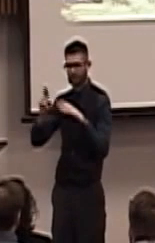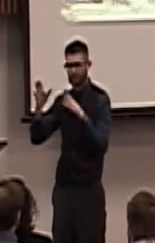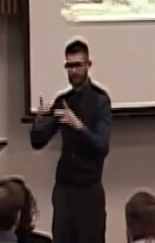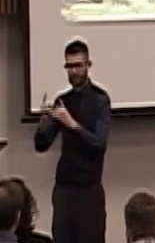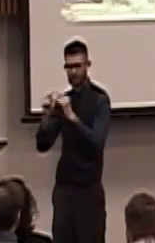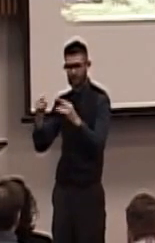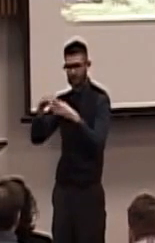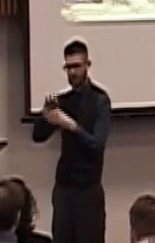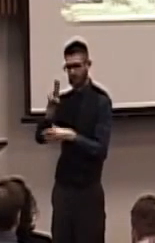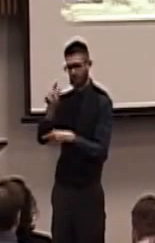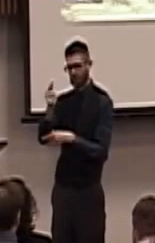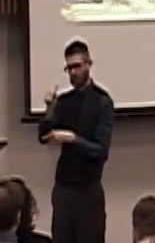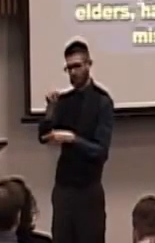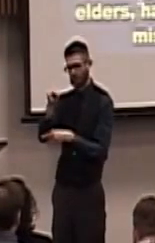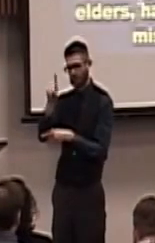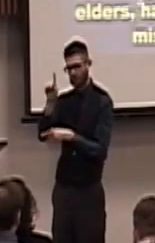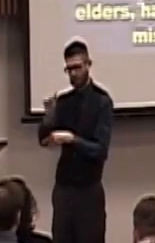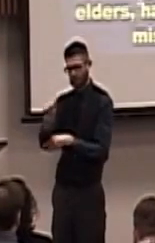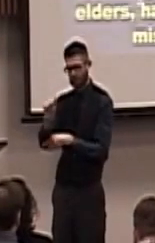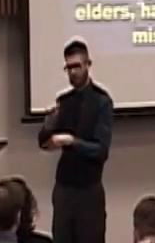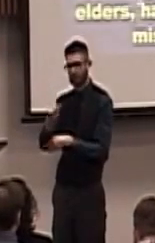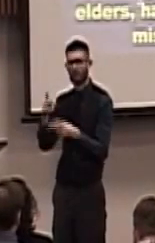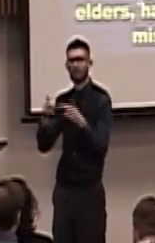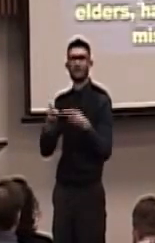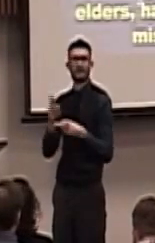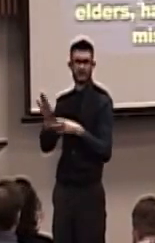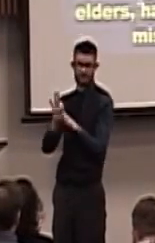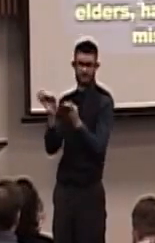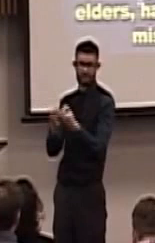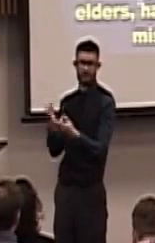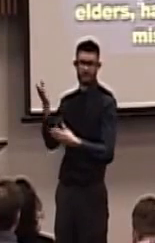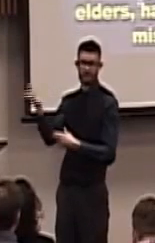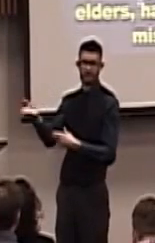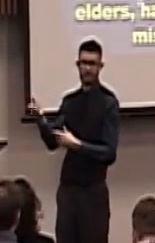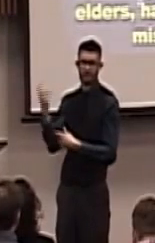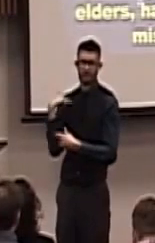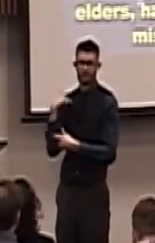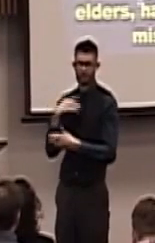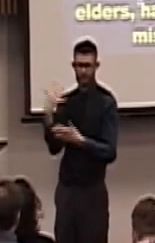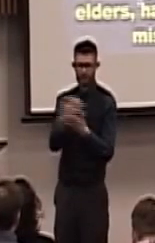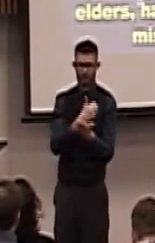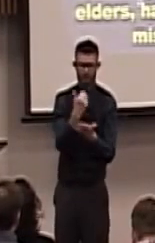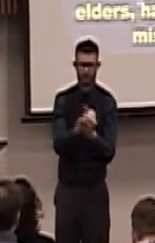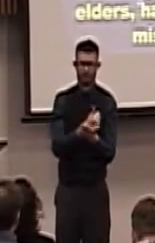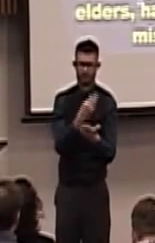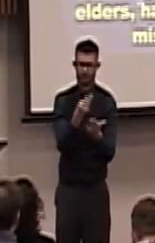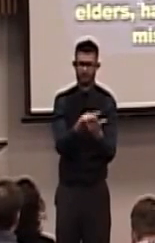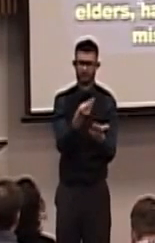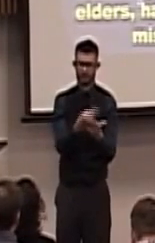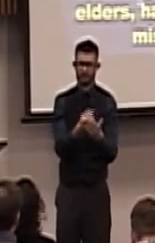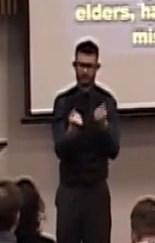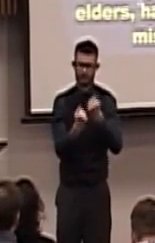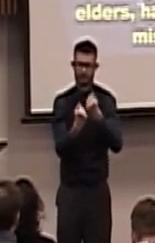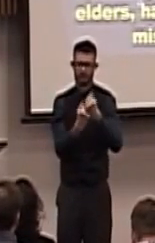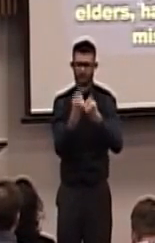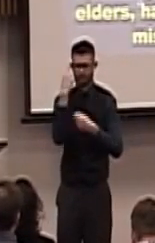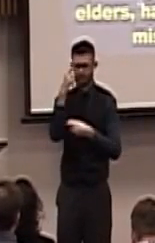family was at that time. We raised support for Isaiah, and